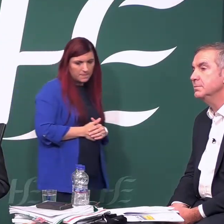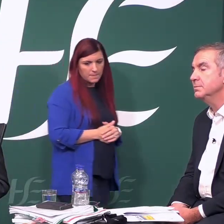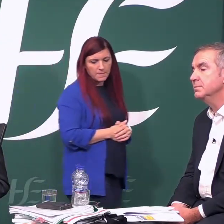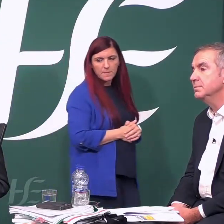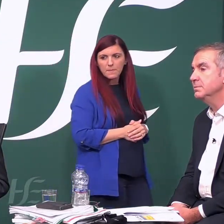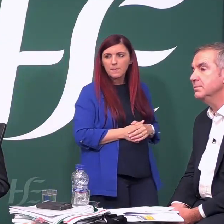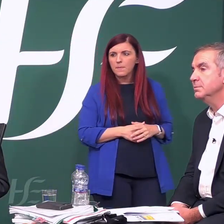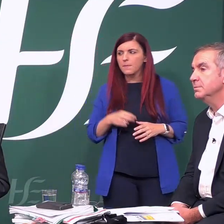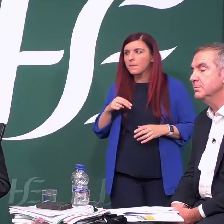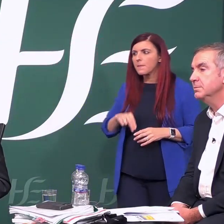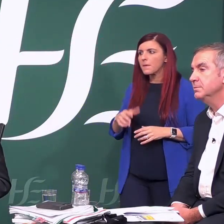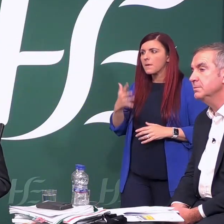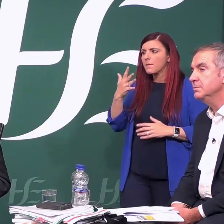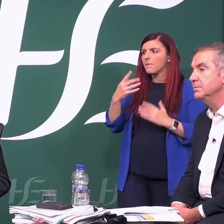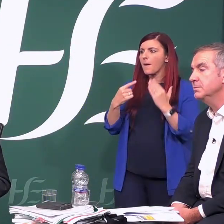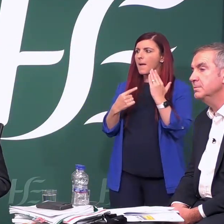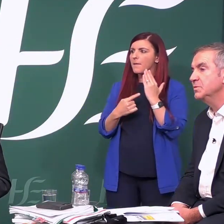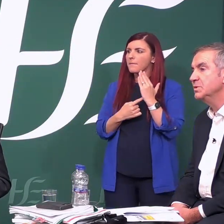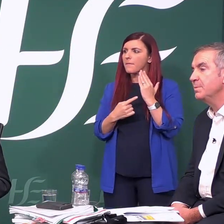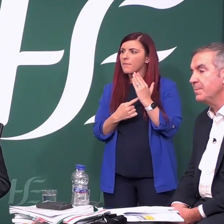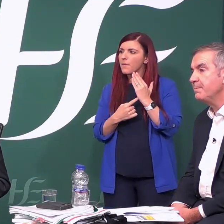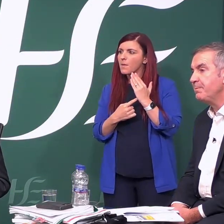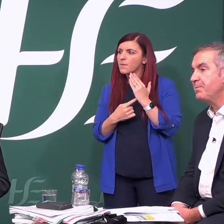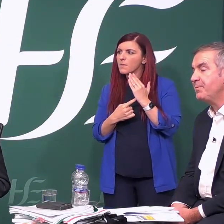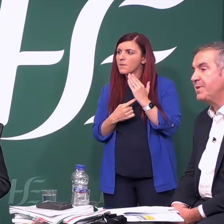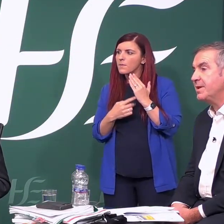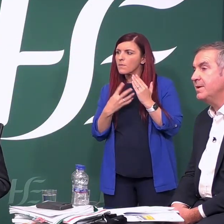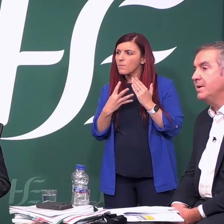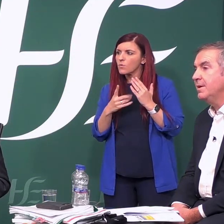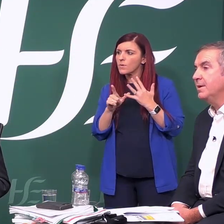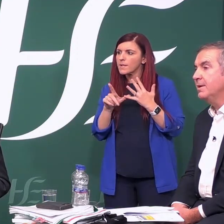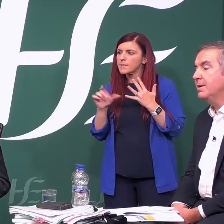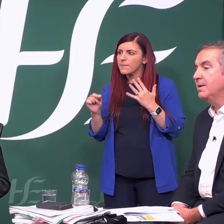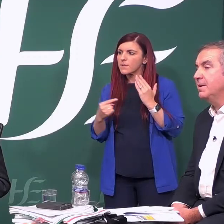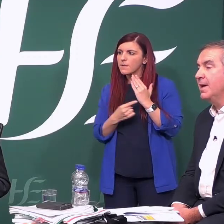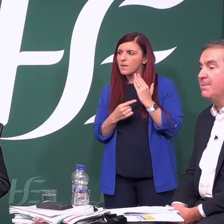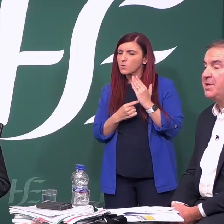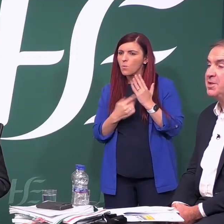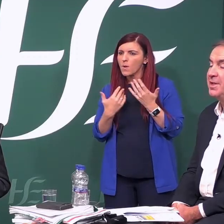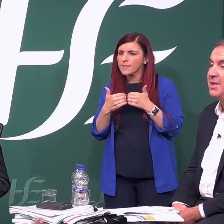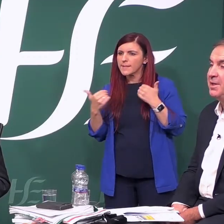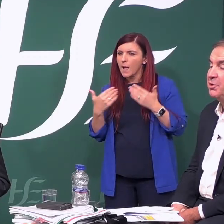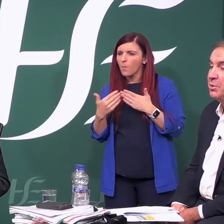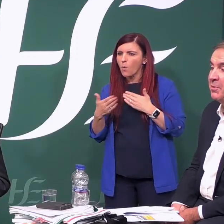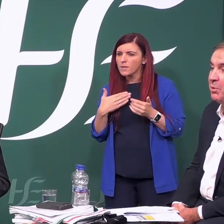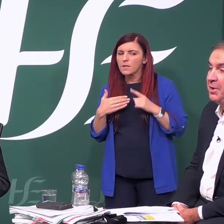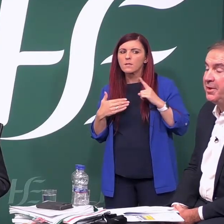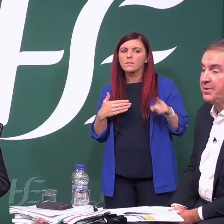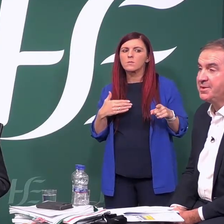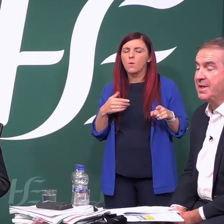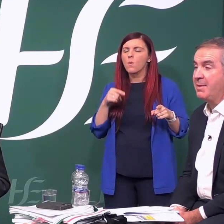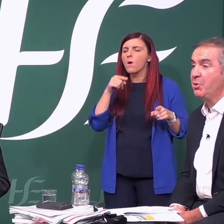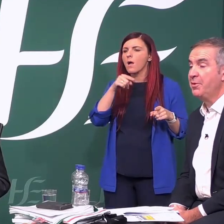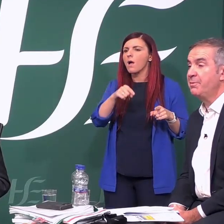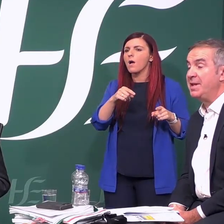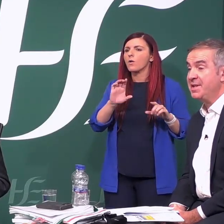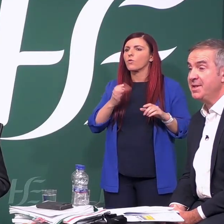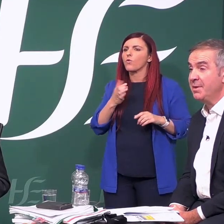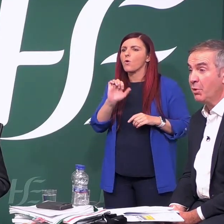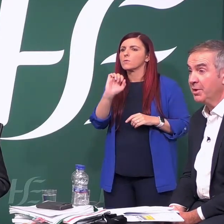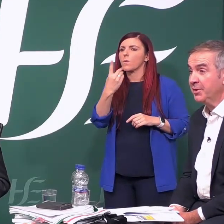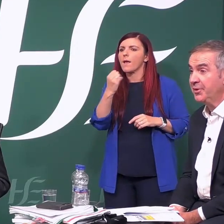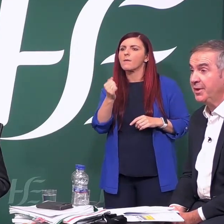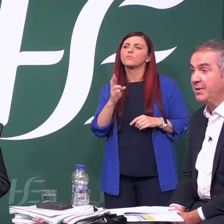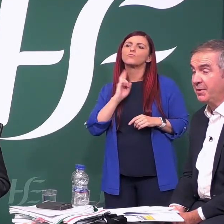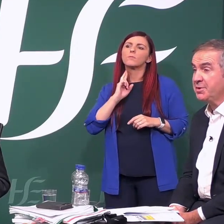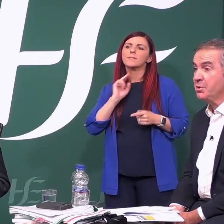vaccination system there. It says in cohort 2 there was 270,000. I was wondering where the gap is there. That in the cohort 1 there's both residents